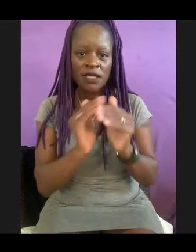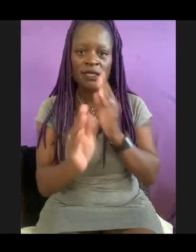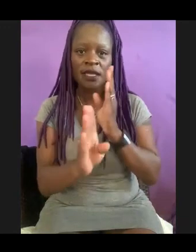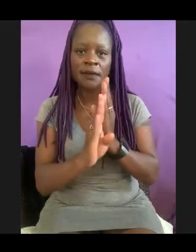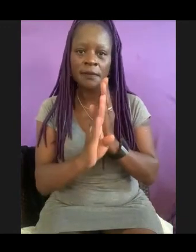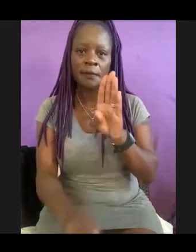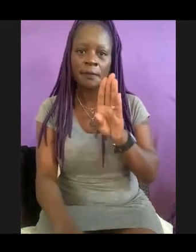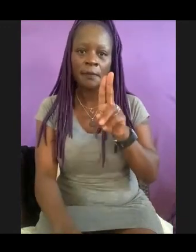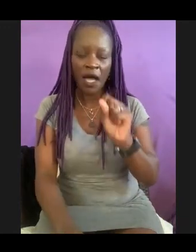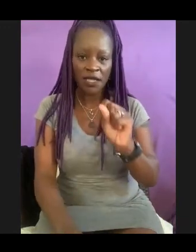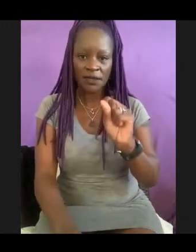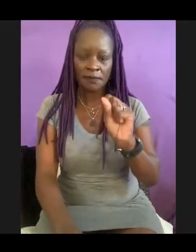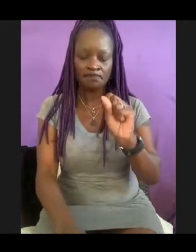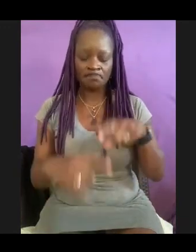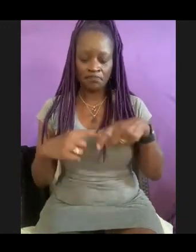Who